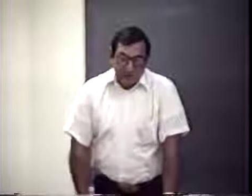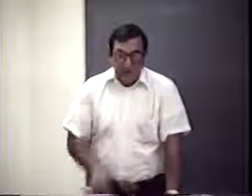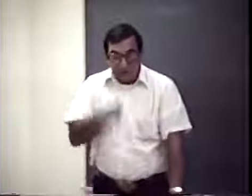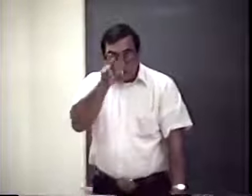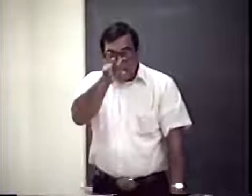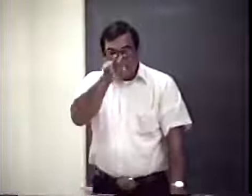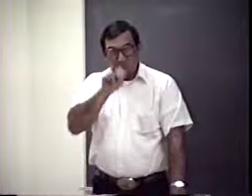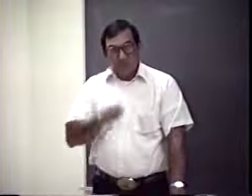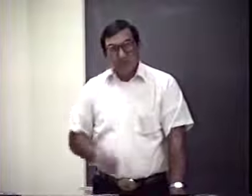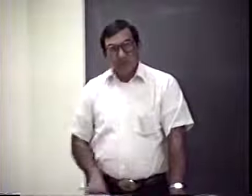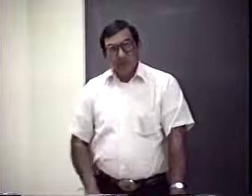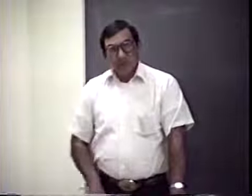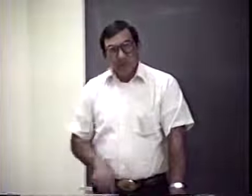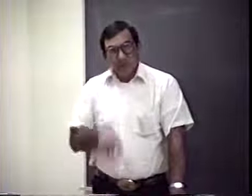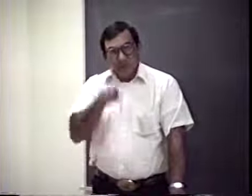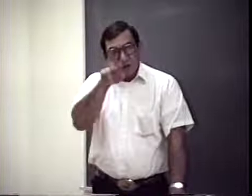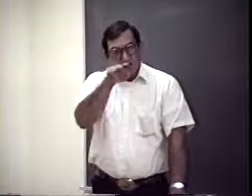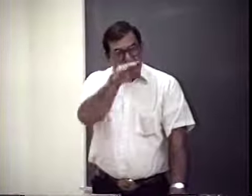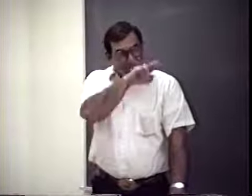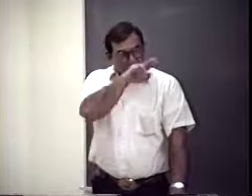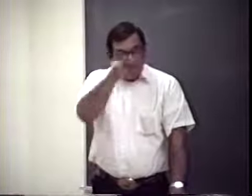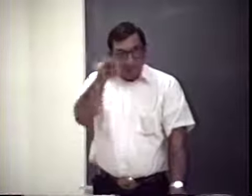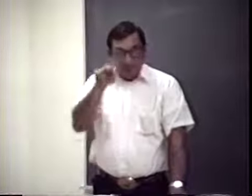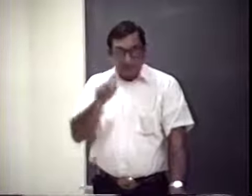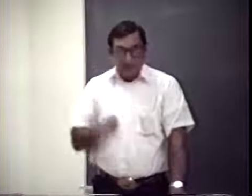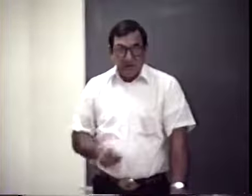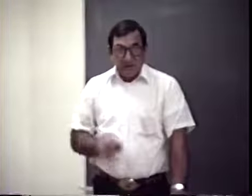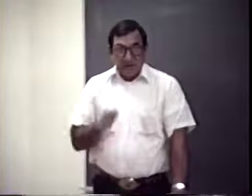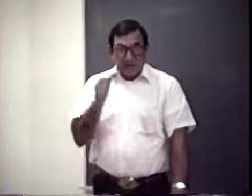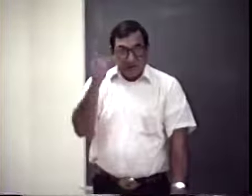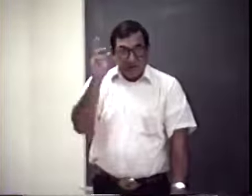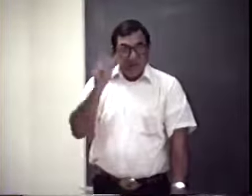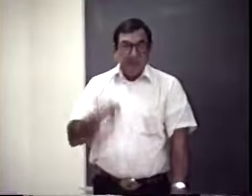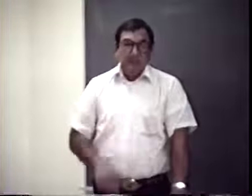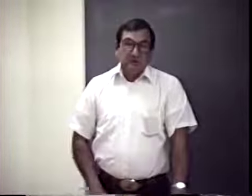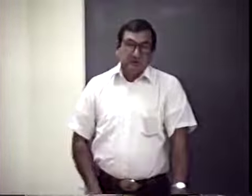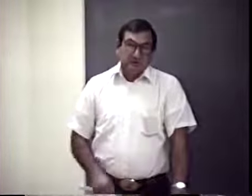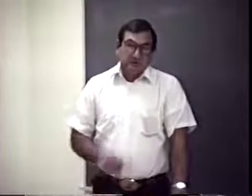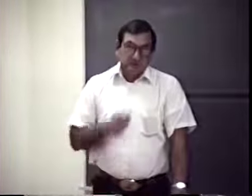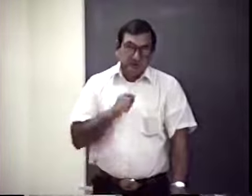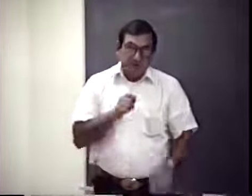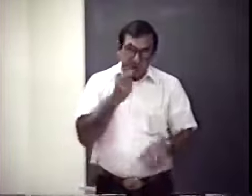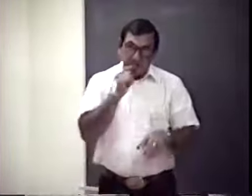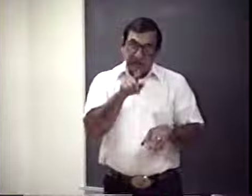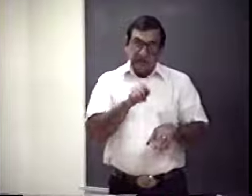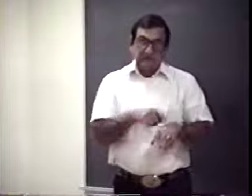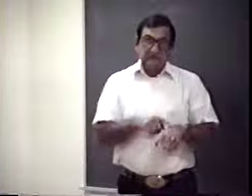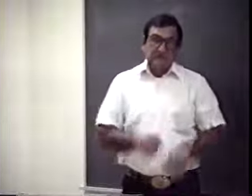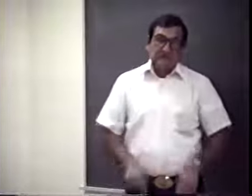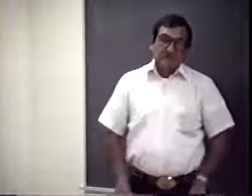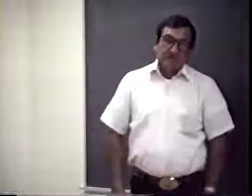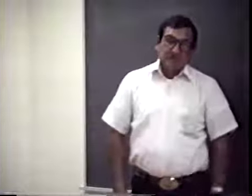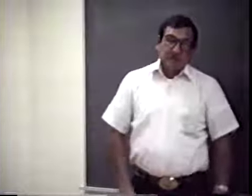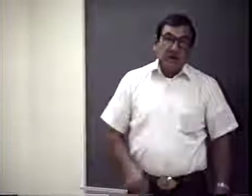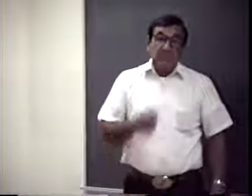I'm going to watch. I'm going to look. I'm going to see how many people talk sign. I'll be